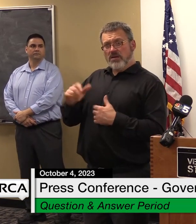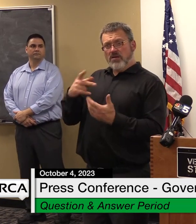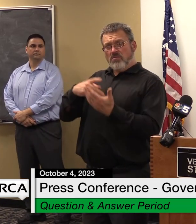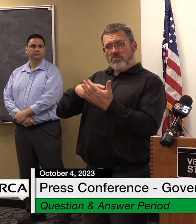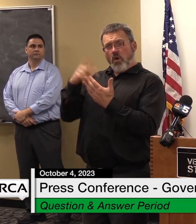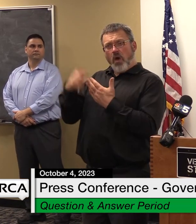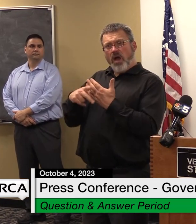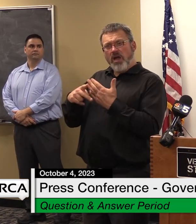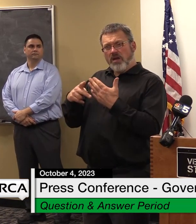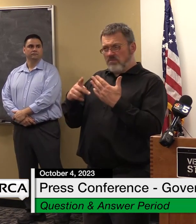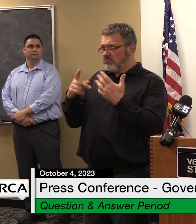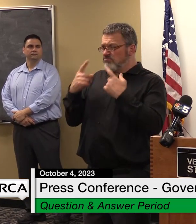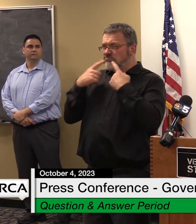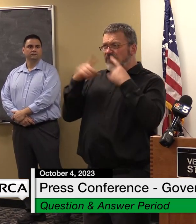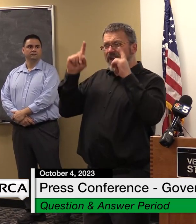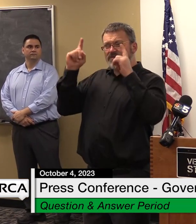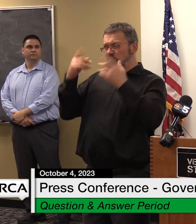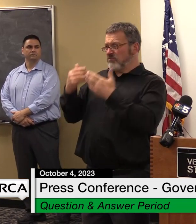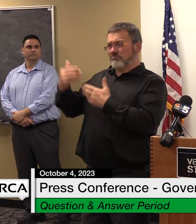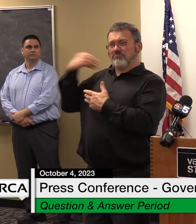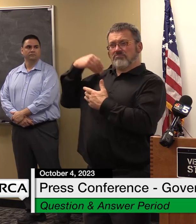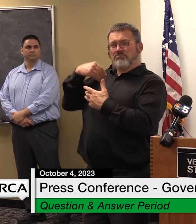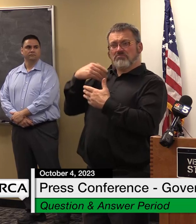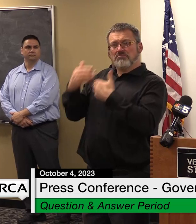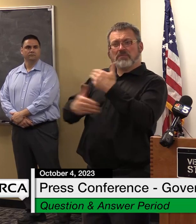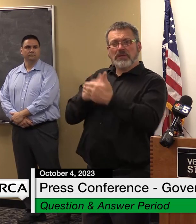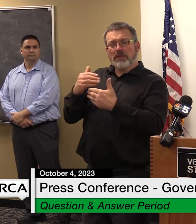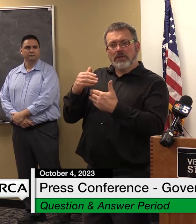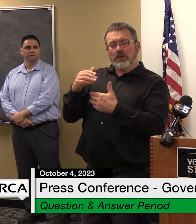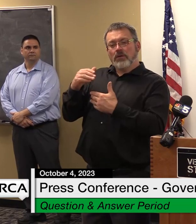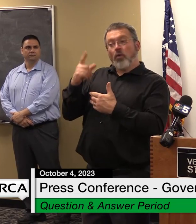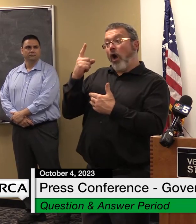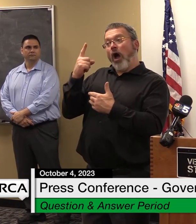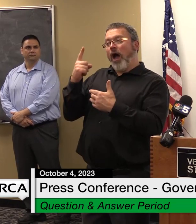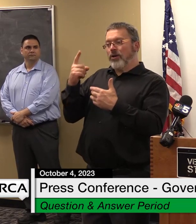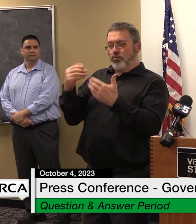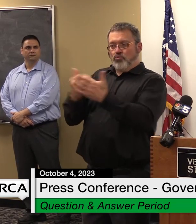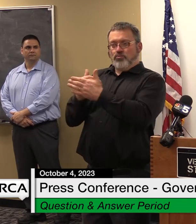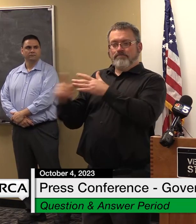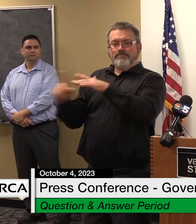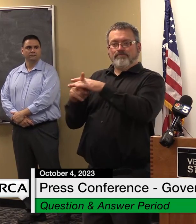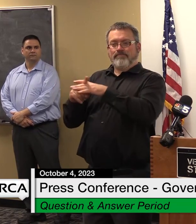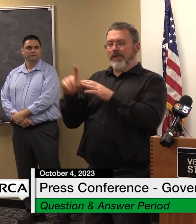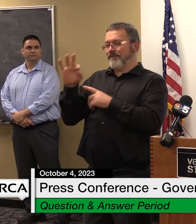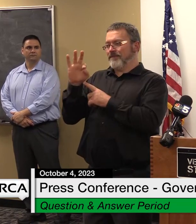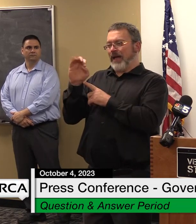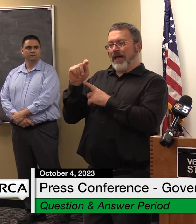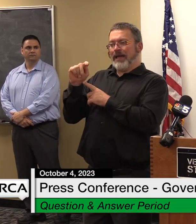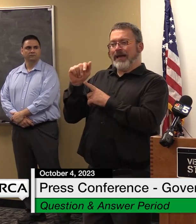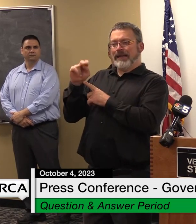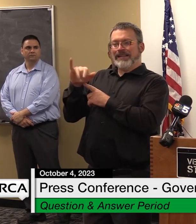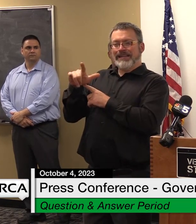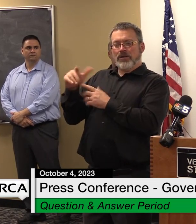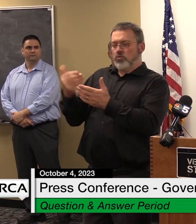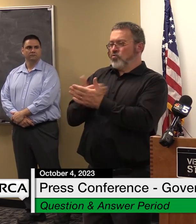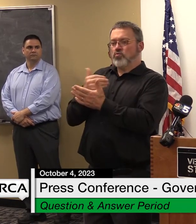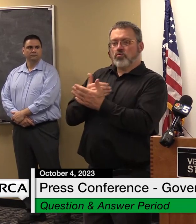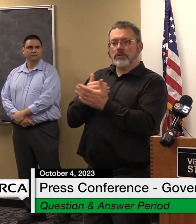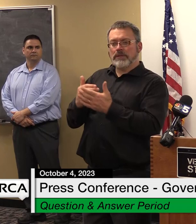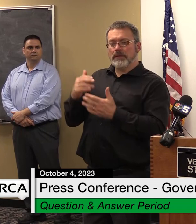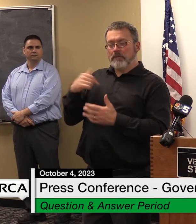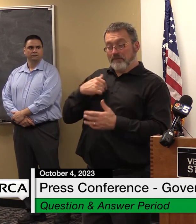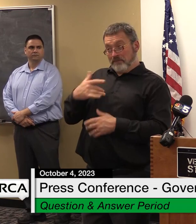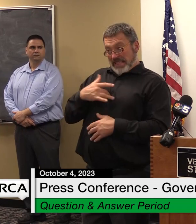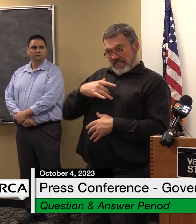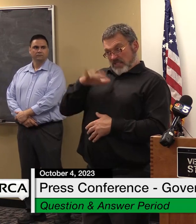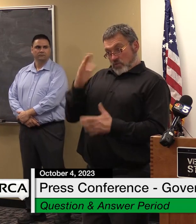beginning. And then, again, fentanyl changed the game. So my belief still is that it's the right approach. We